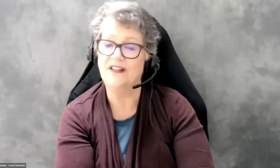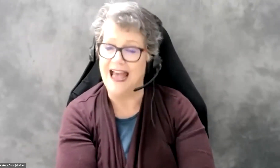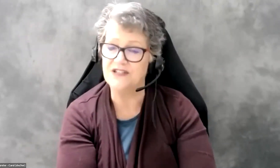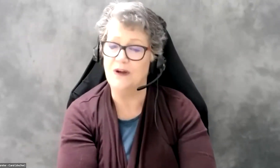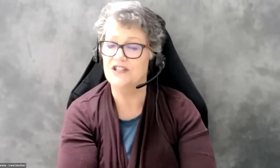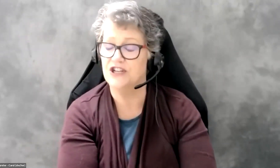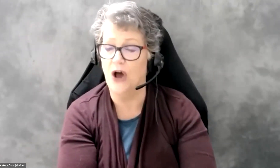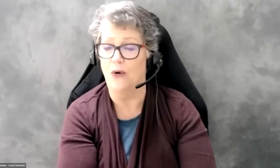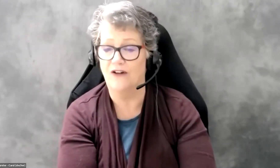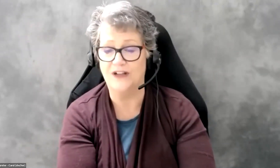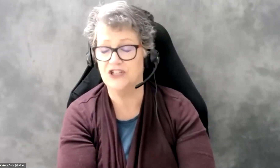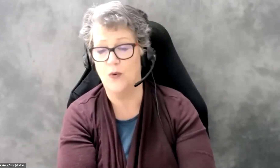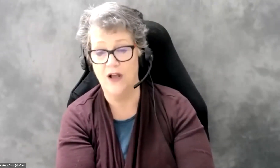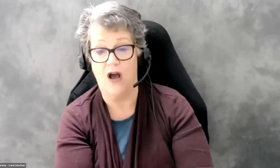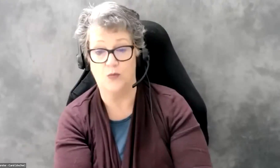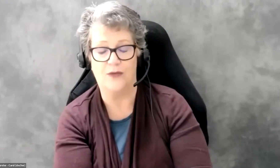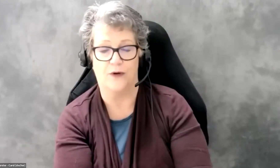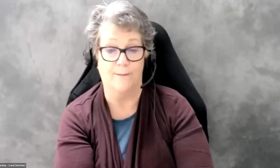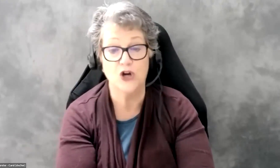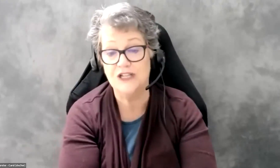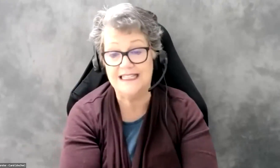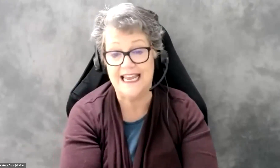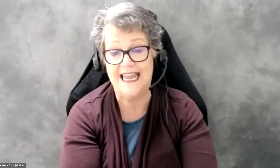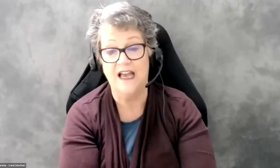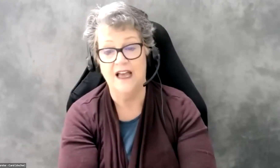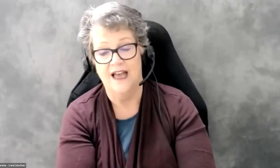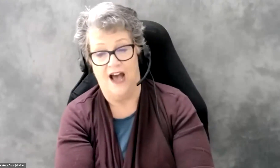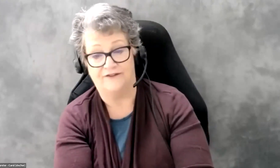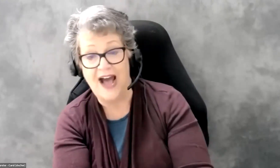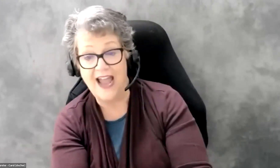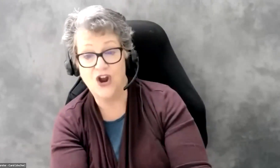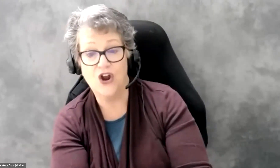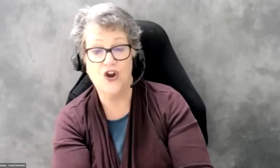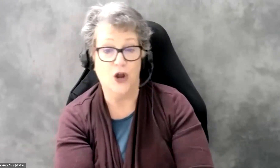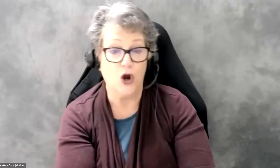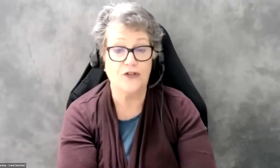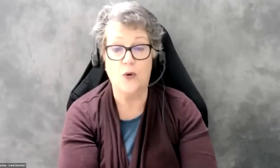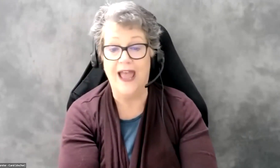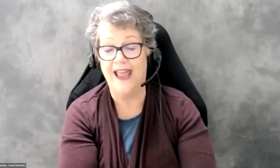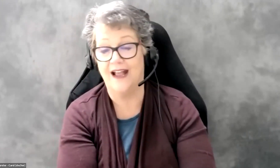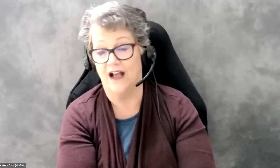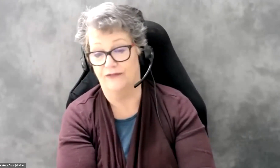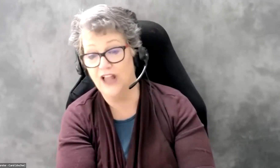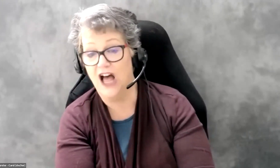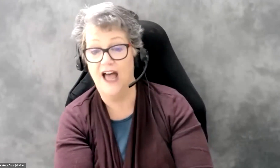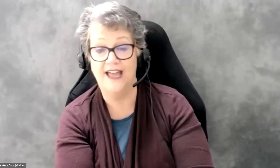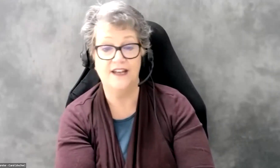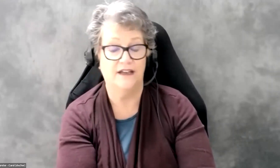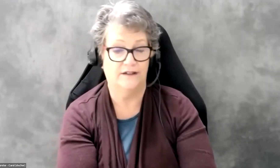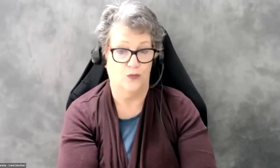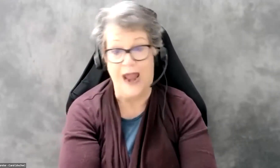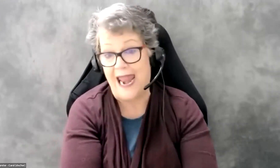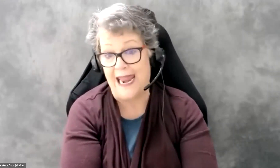we're the last ones to know of what's going on, whether an emergency, a fire, an earthquake, a